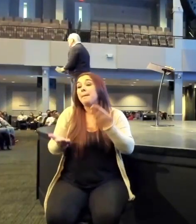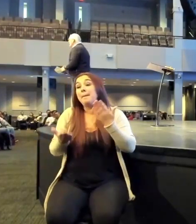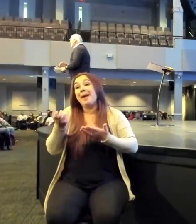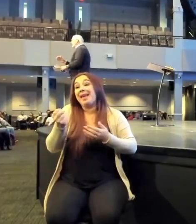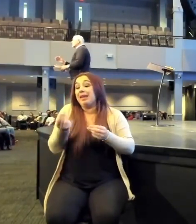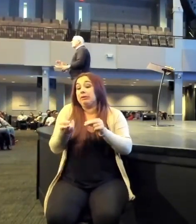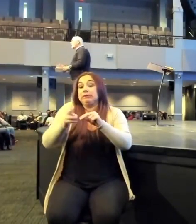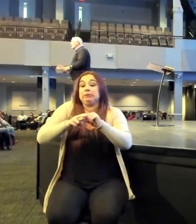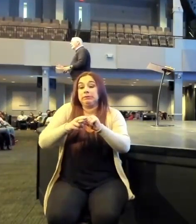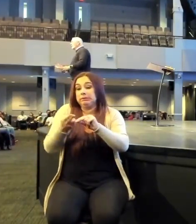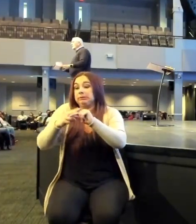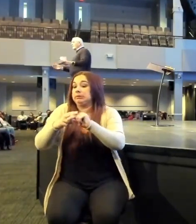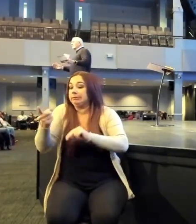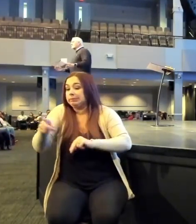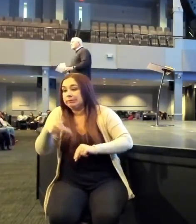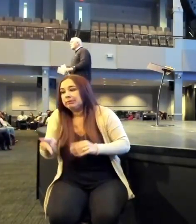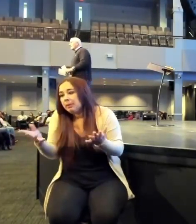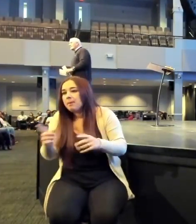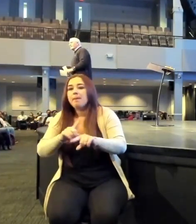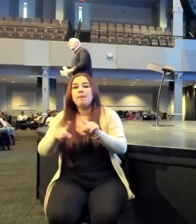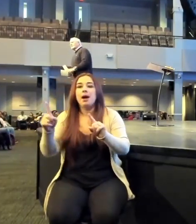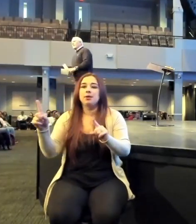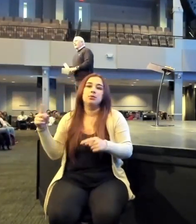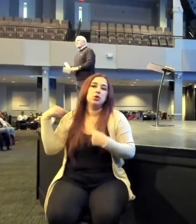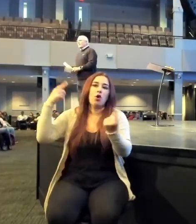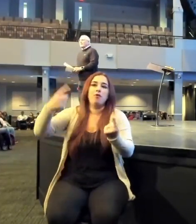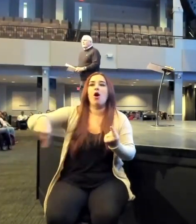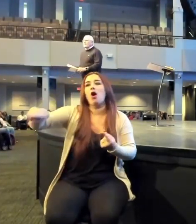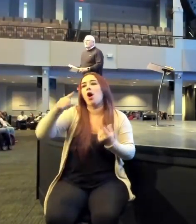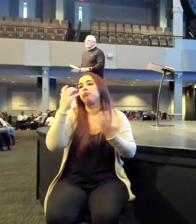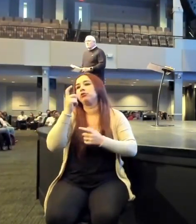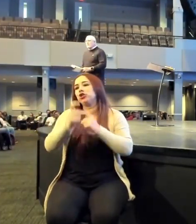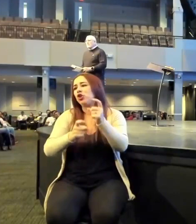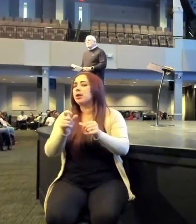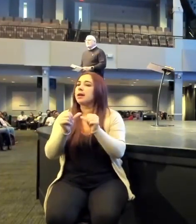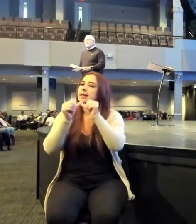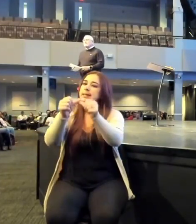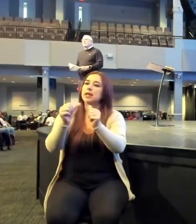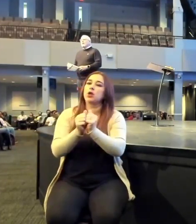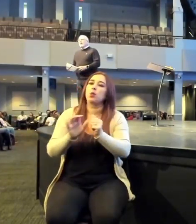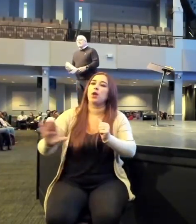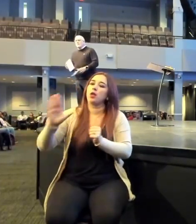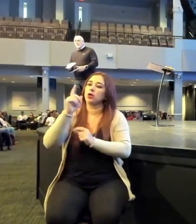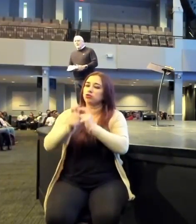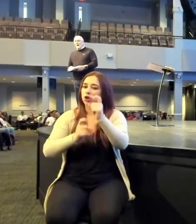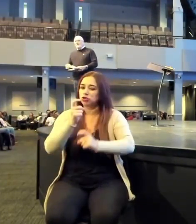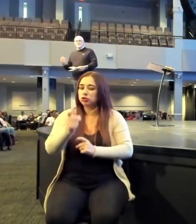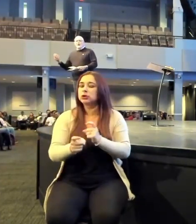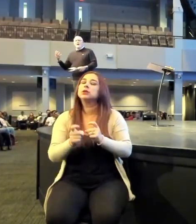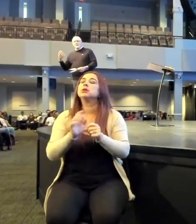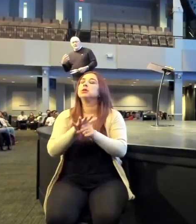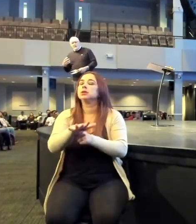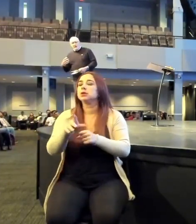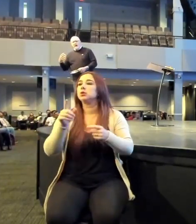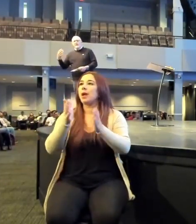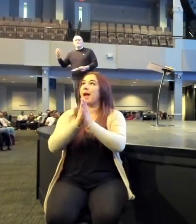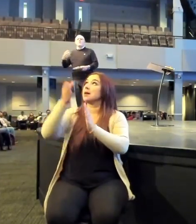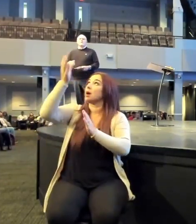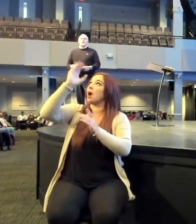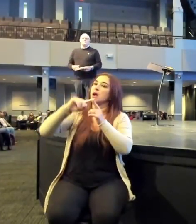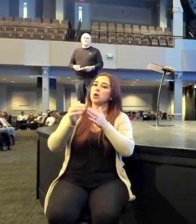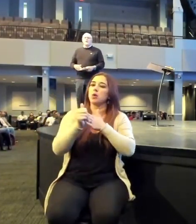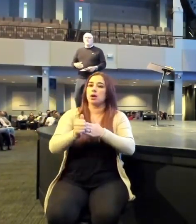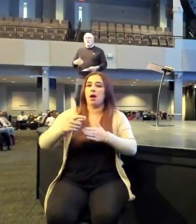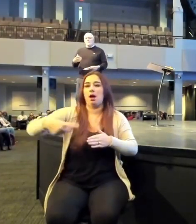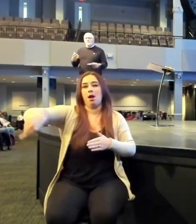of the week into next week. But you've been so generous in your response. I want to encourage you to continue to be generous as we ask God to guide each